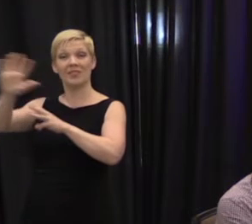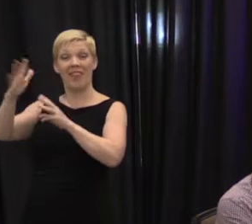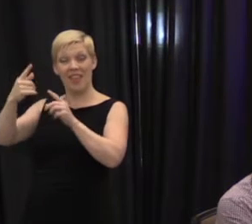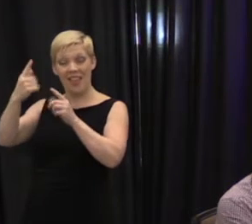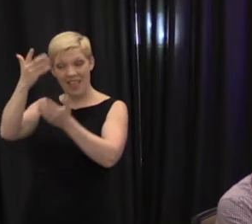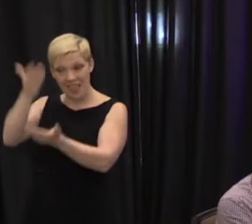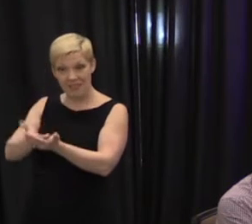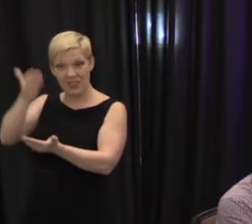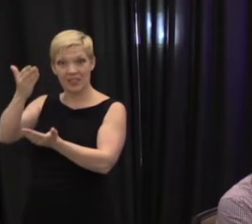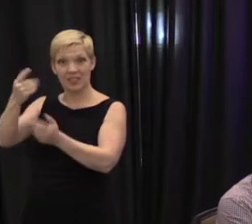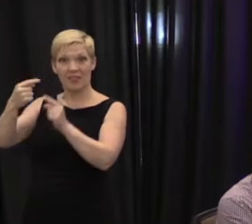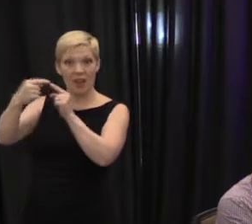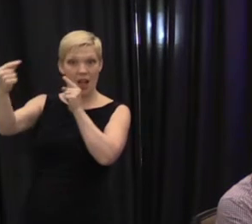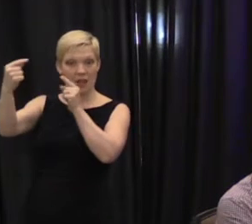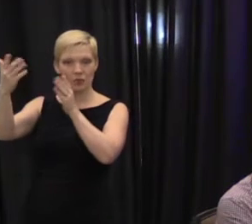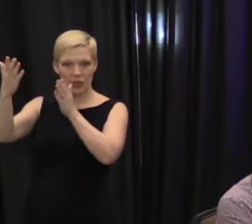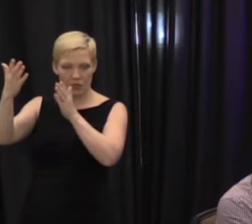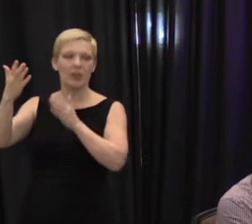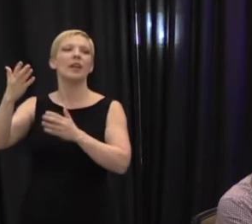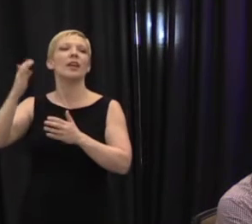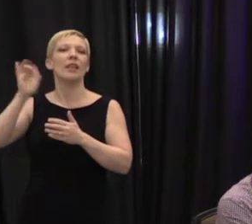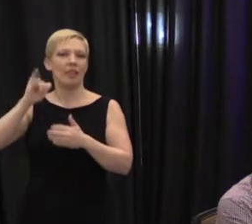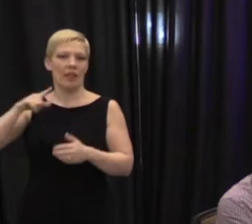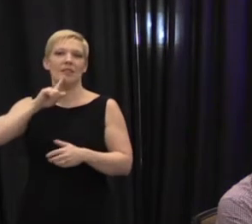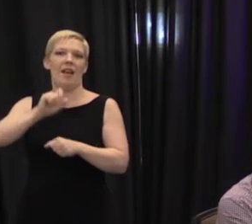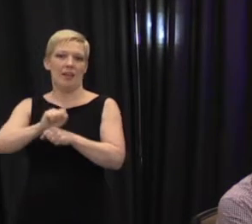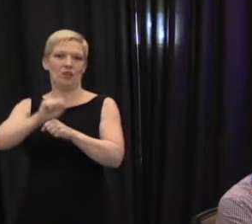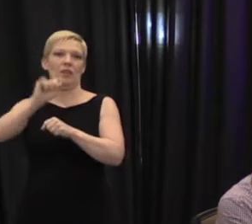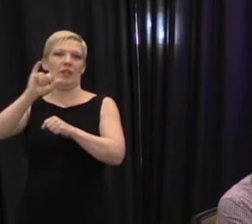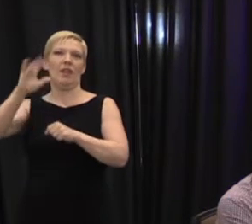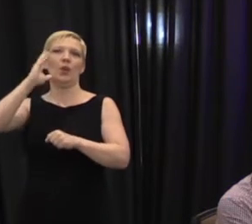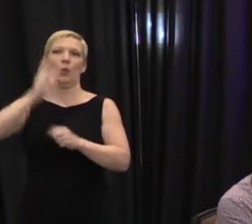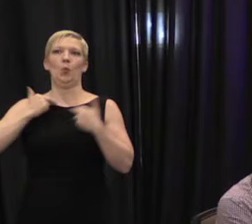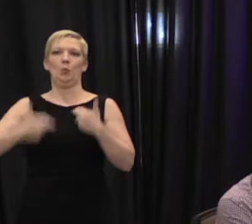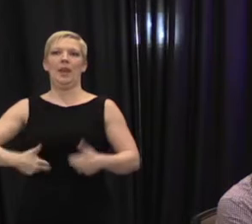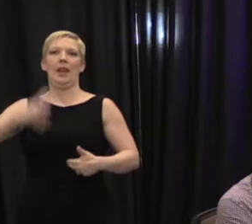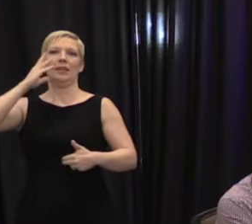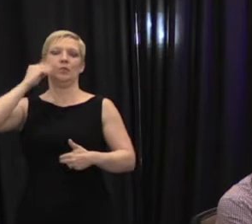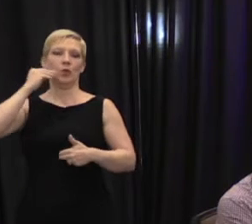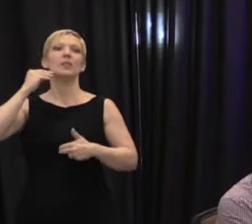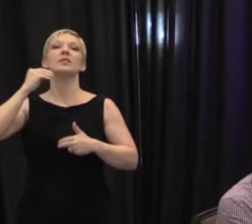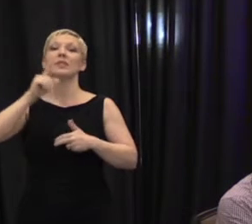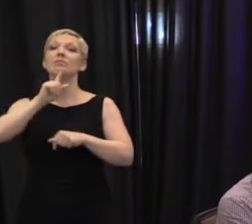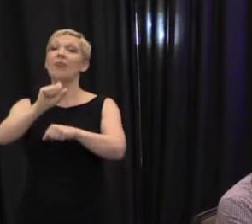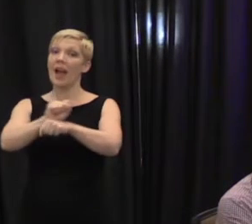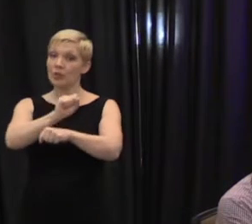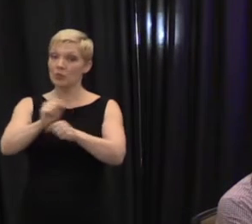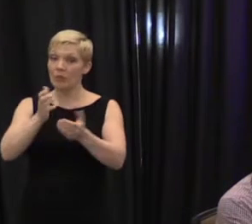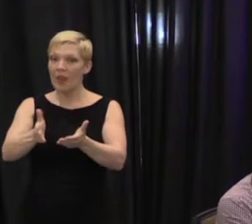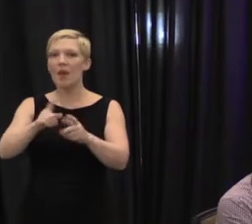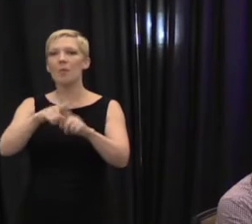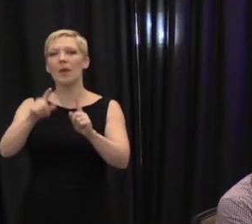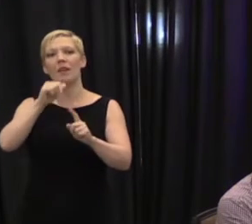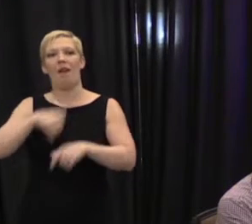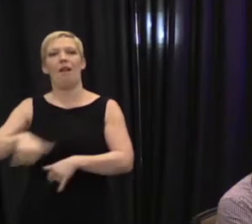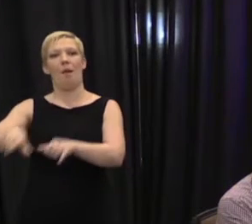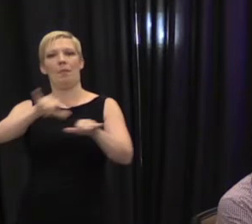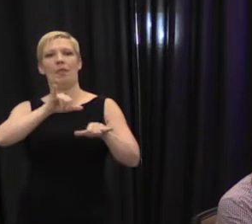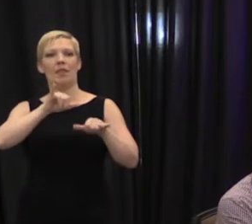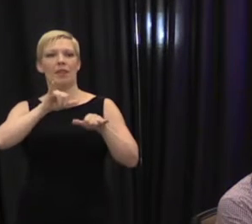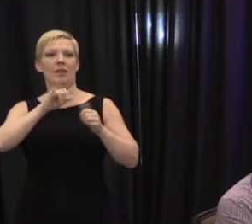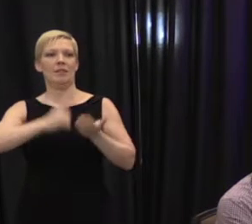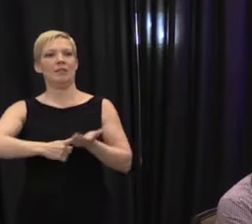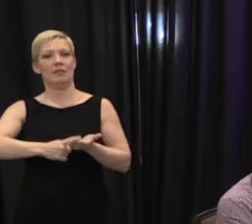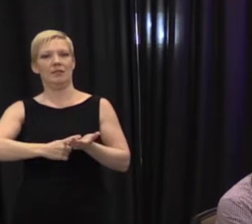that we dig up parts of the human experience that are actually universal, but uncommonly discussed. And it ends up being a lot